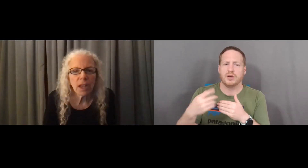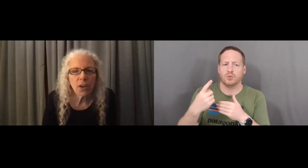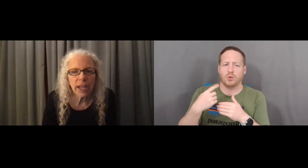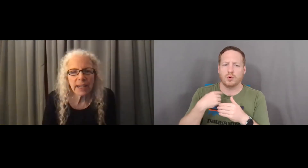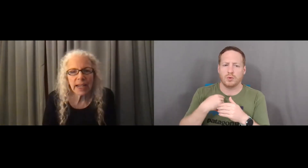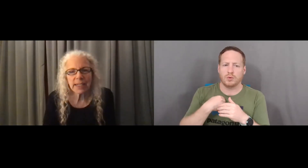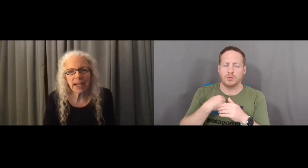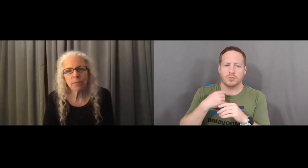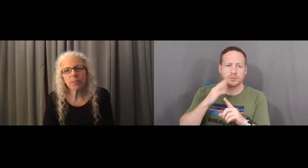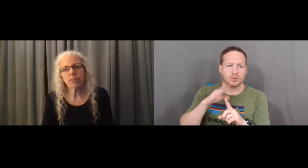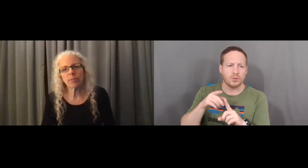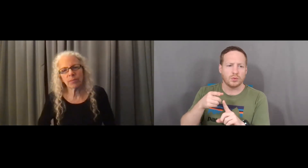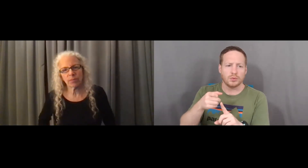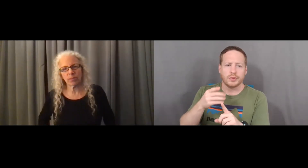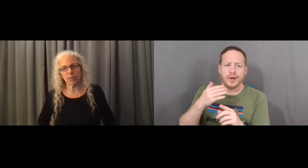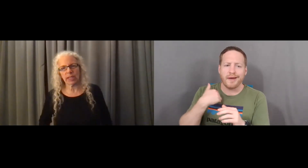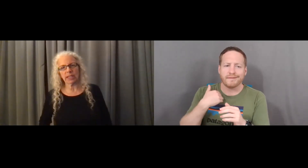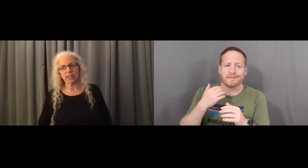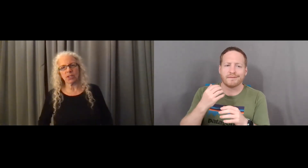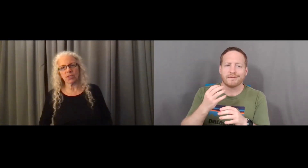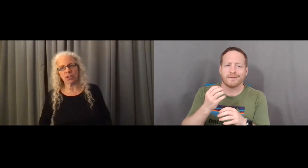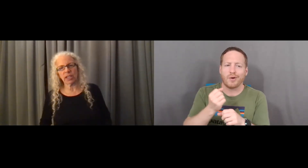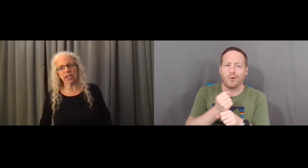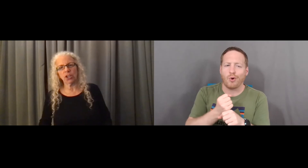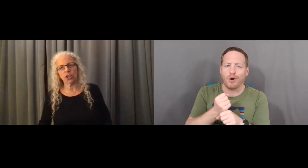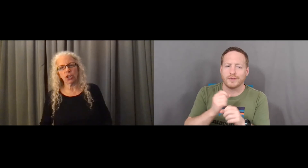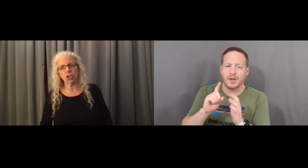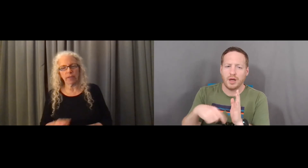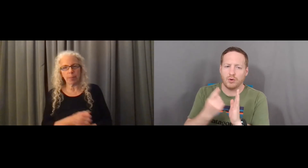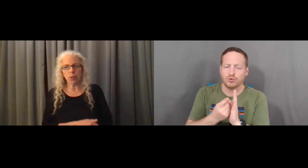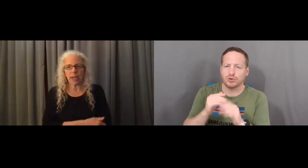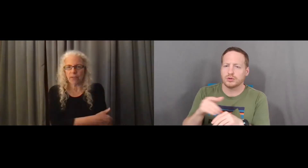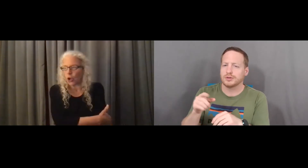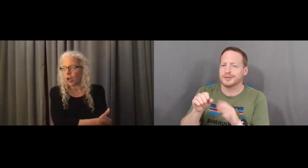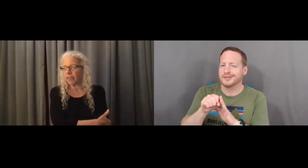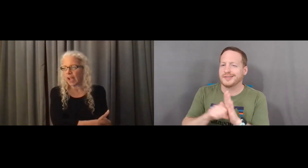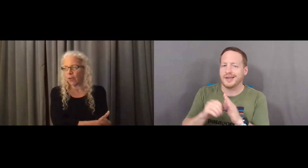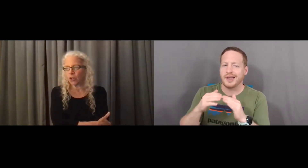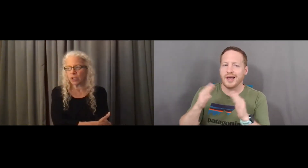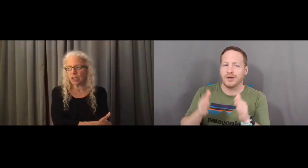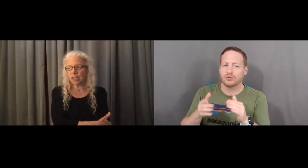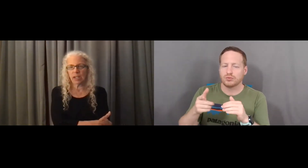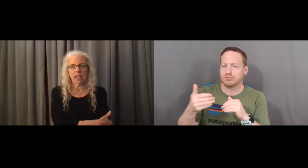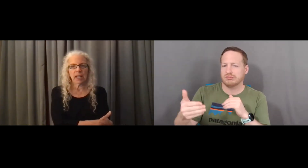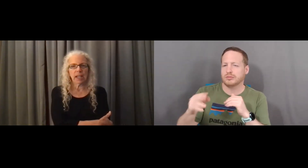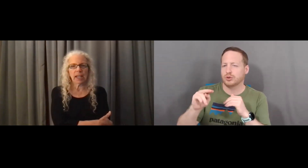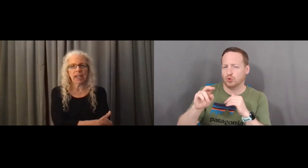Okay, the next item is in November. We have the coffee hour.